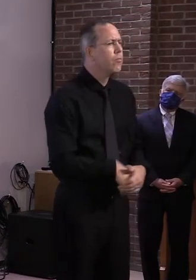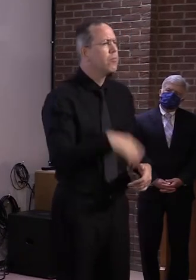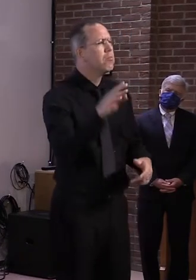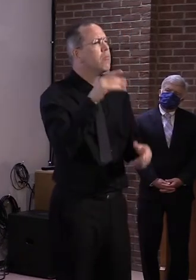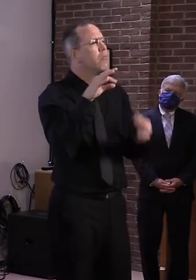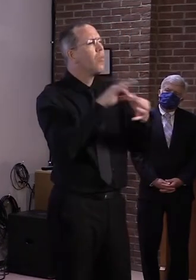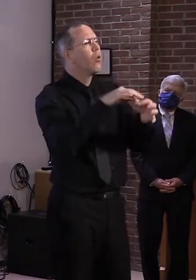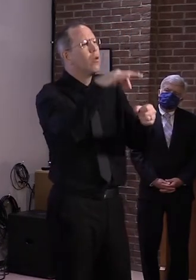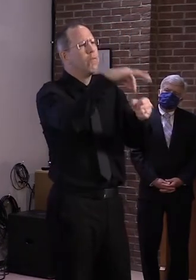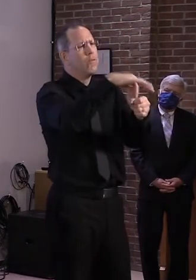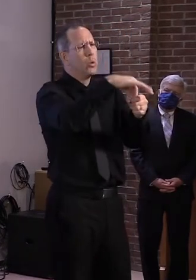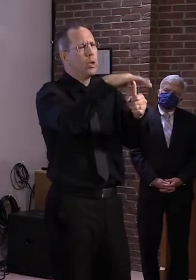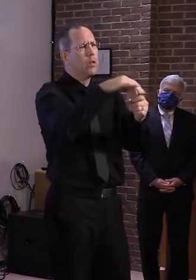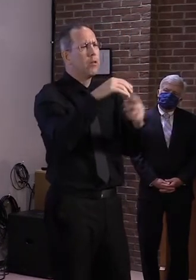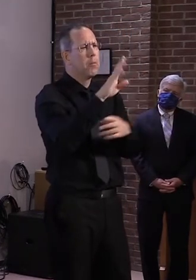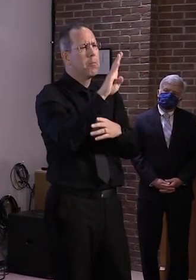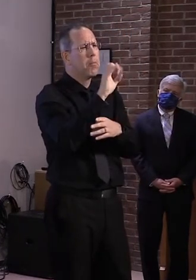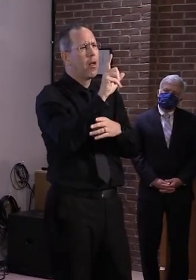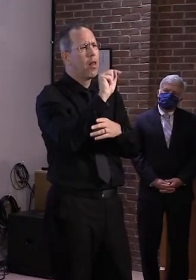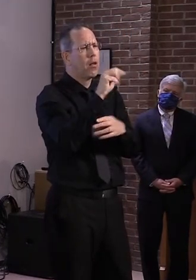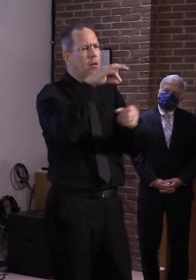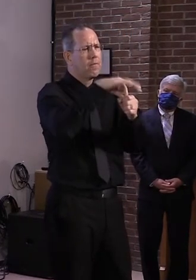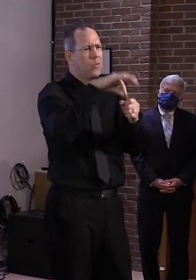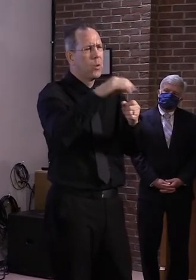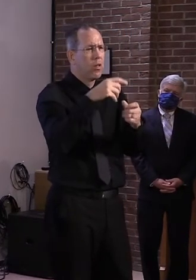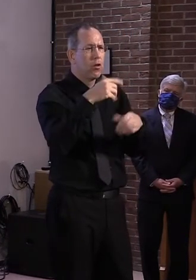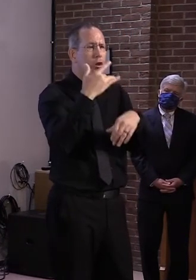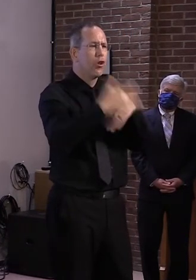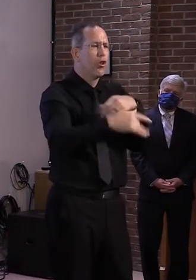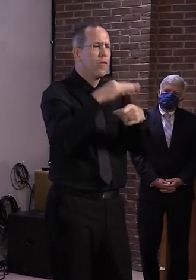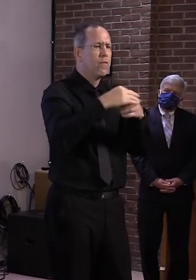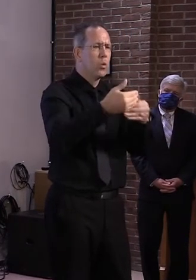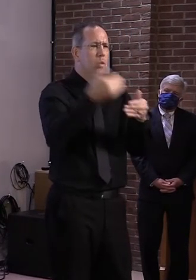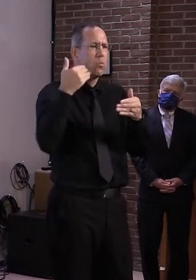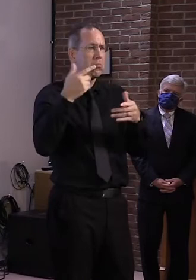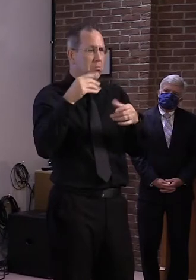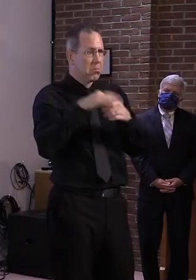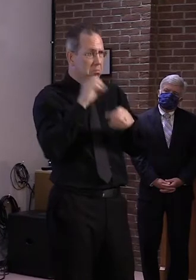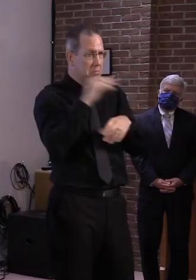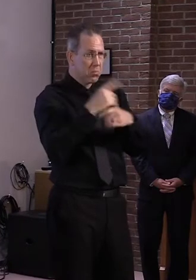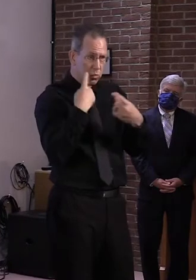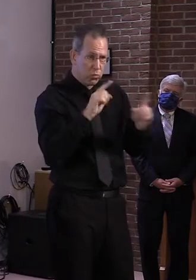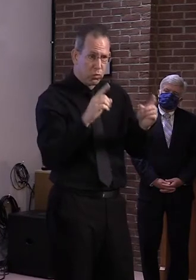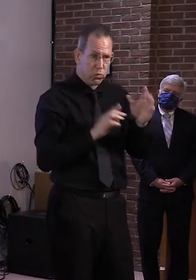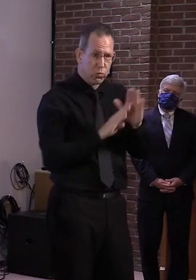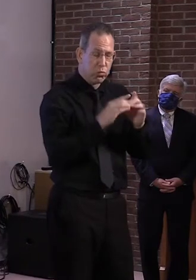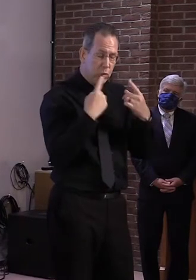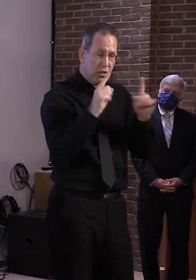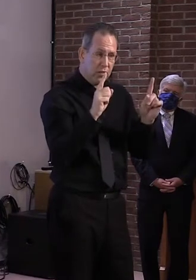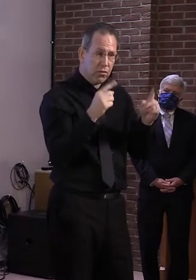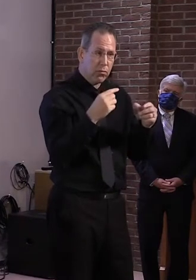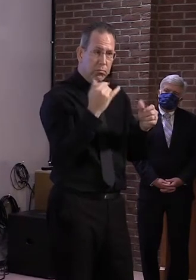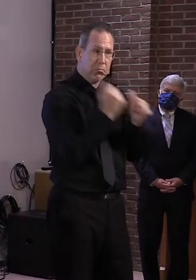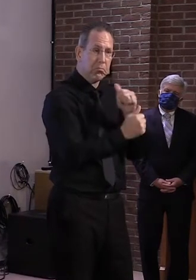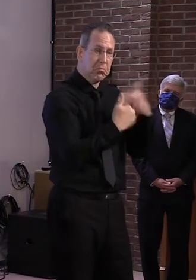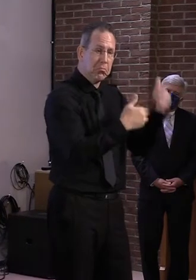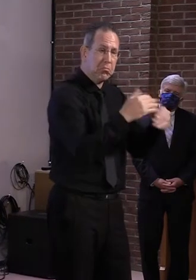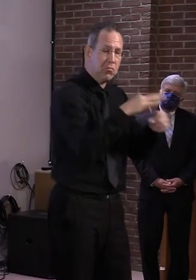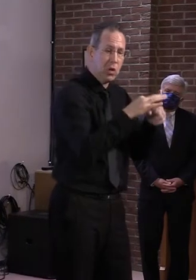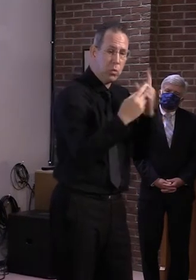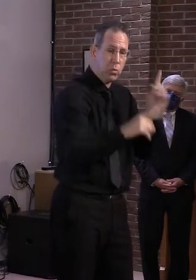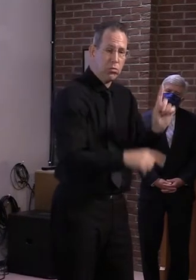Well, I'm still, actually, it's interesting, still waiting for the bill, the urgent elections bill that